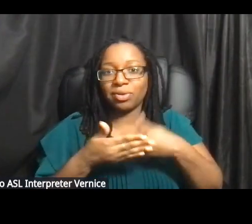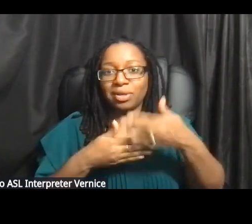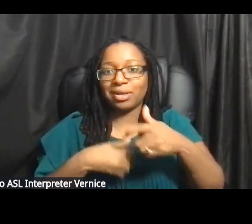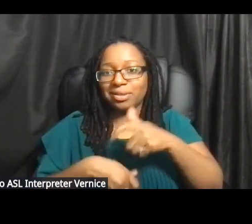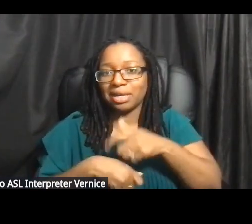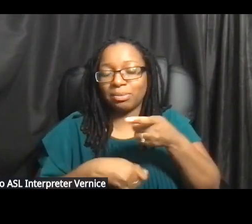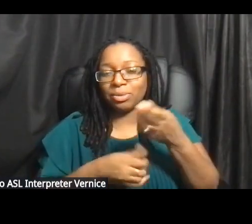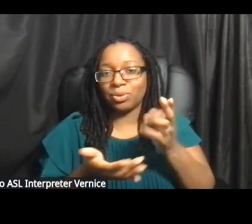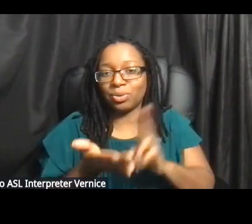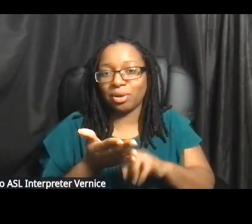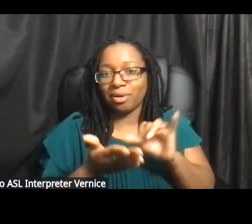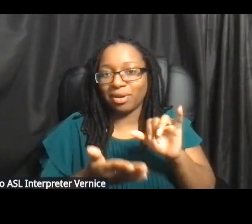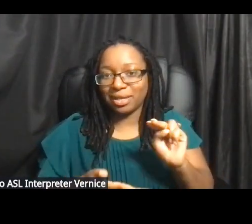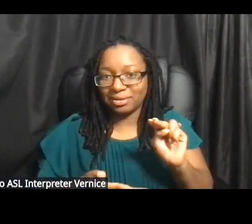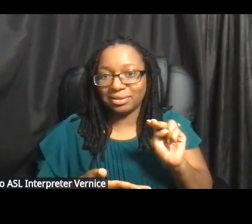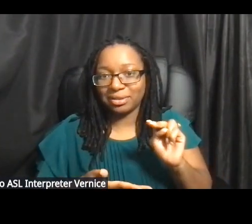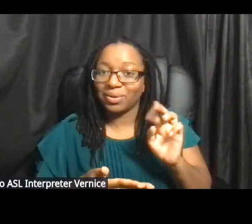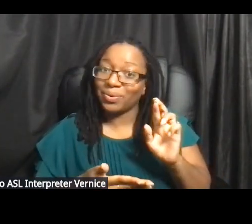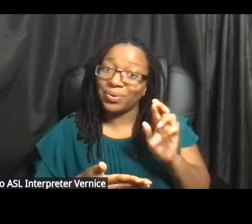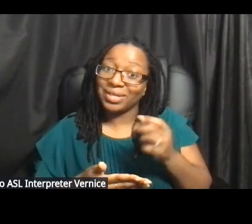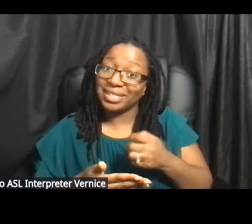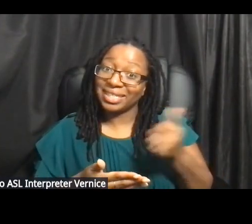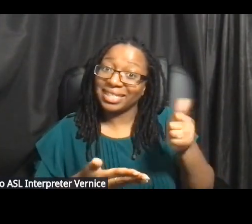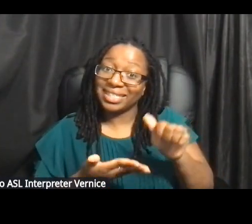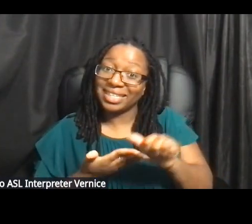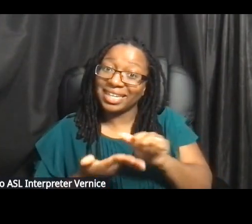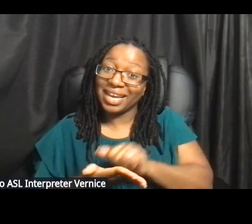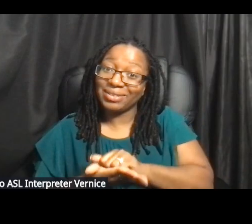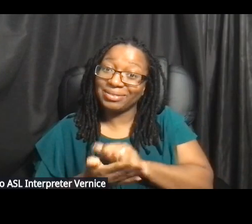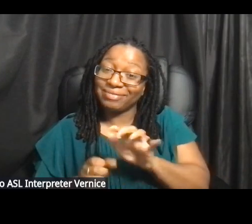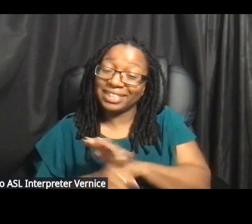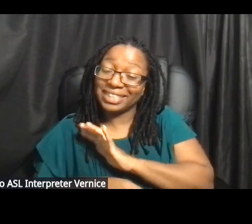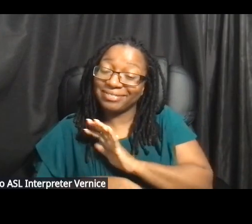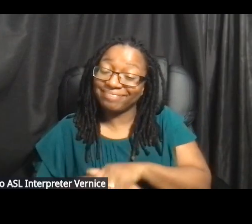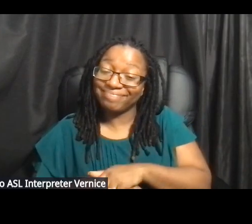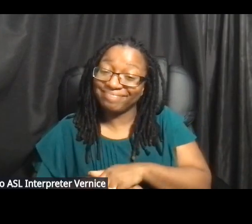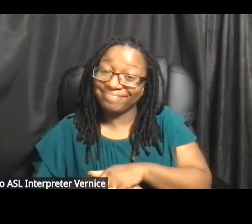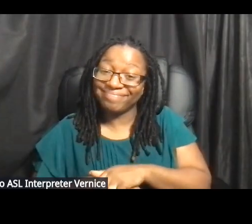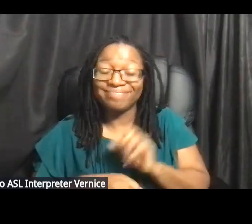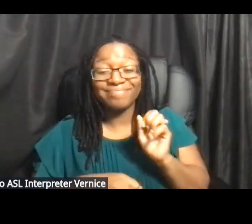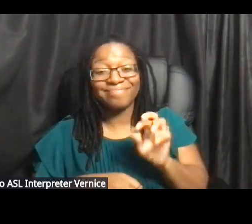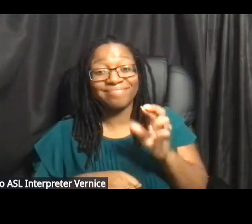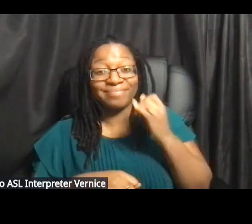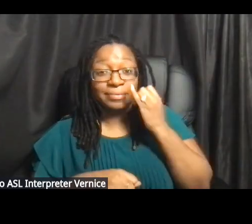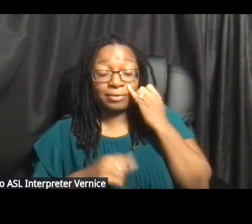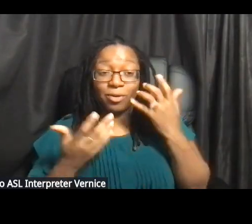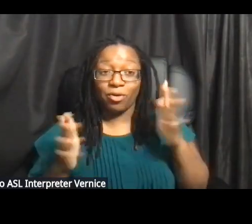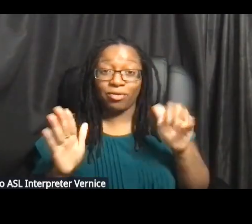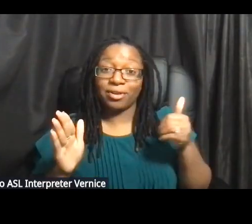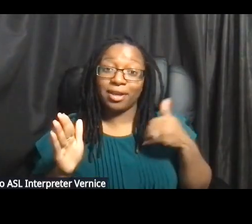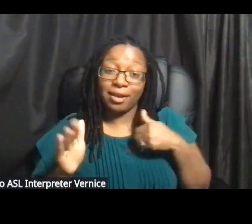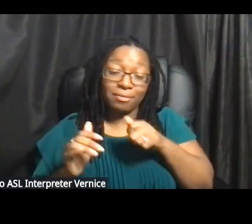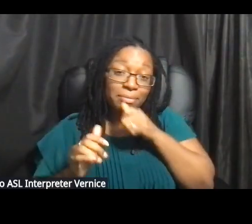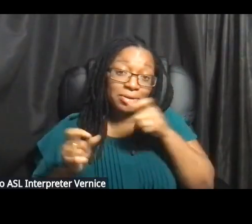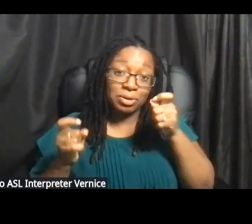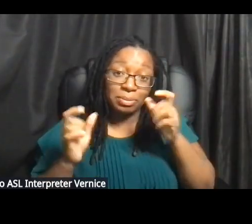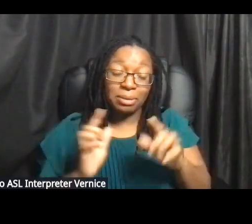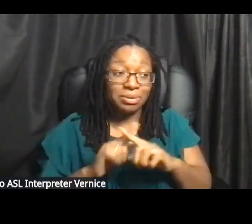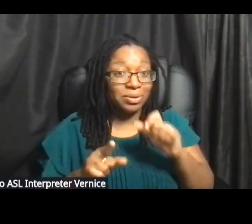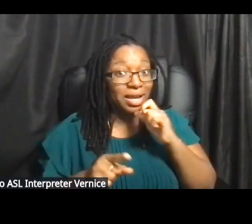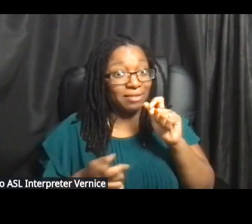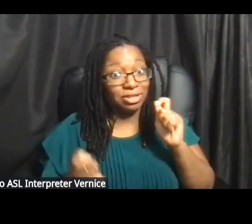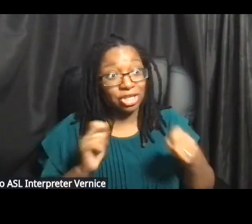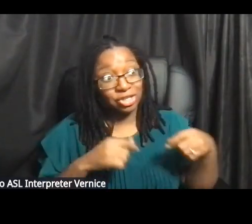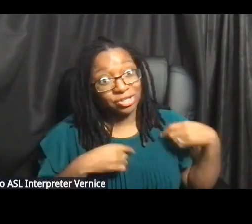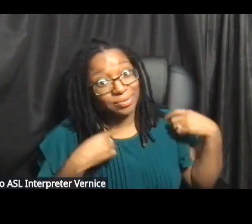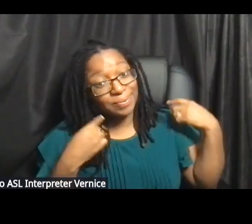website, or delete your account entirely. Or if you already have a password manager and haven't changed your passwords